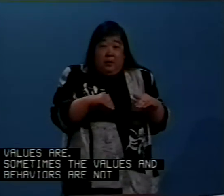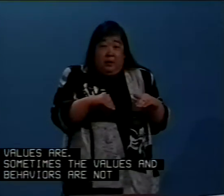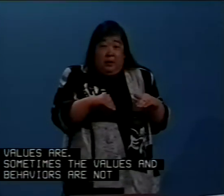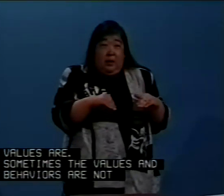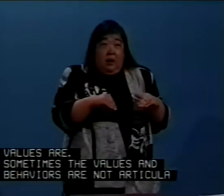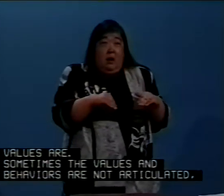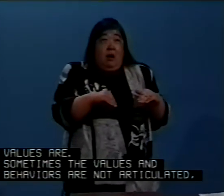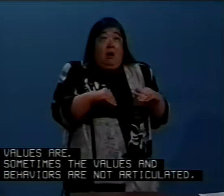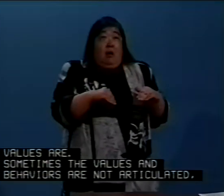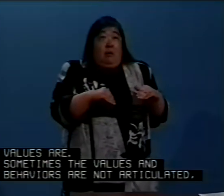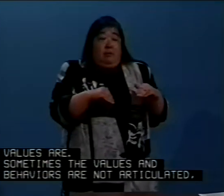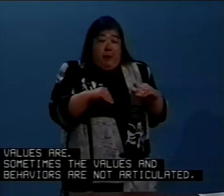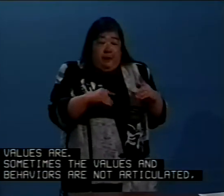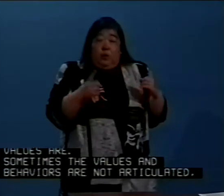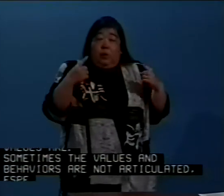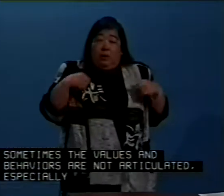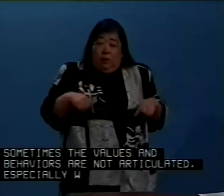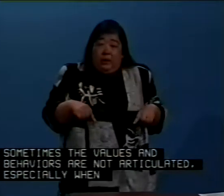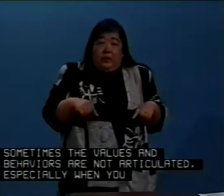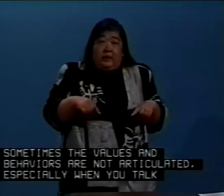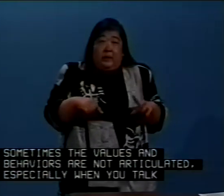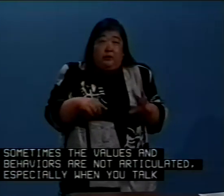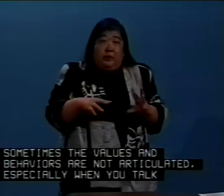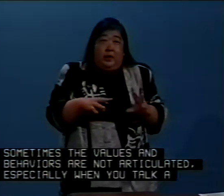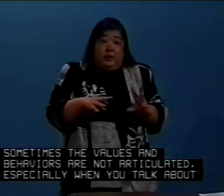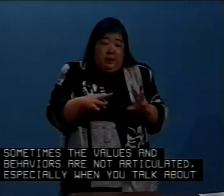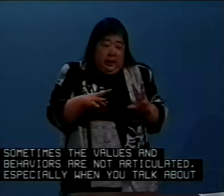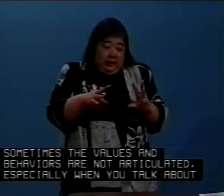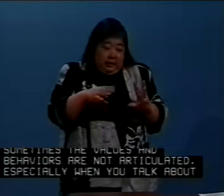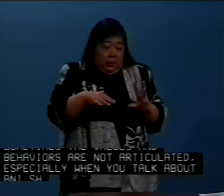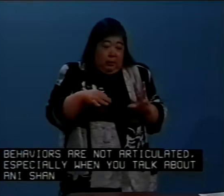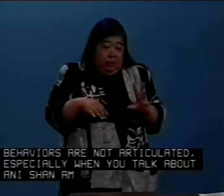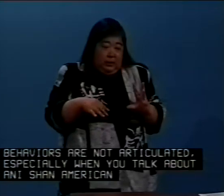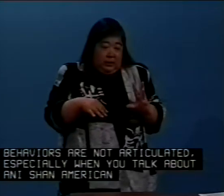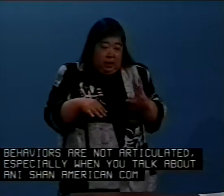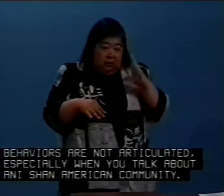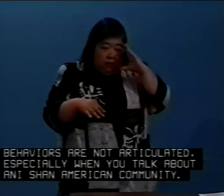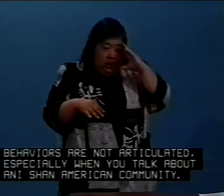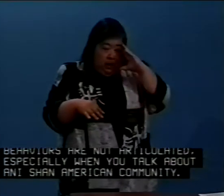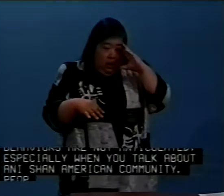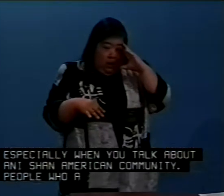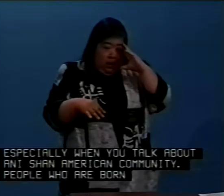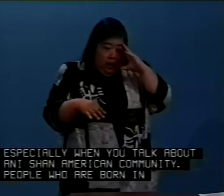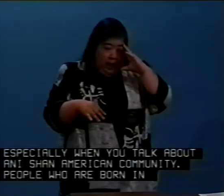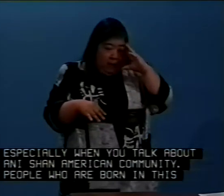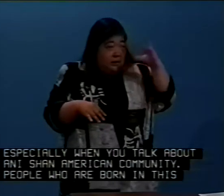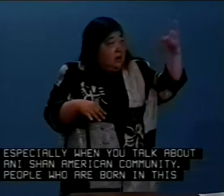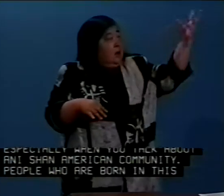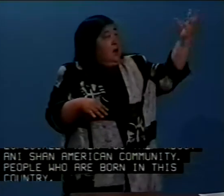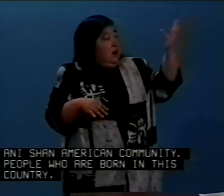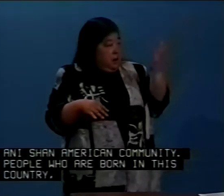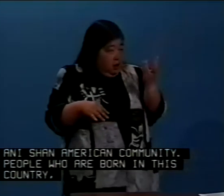community. People who are born in this country, Asians who are born in this country, what we have is a